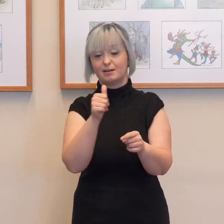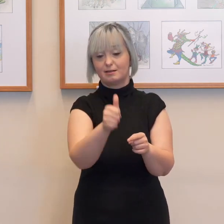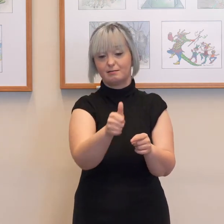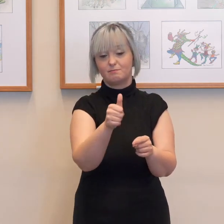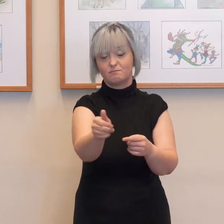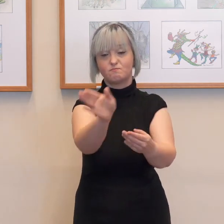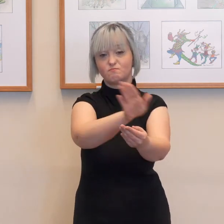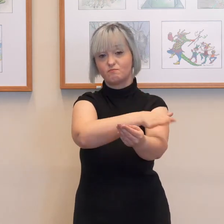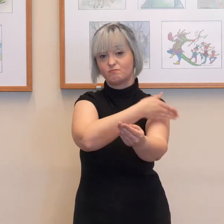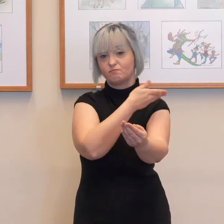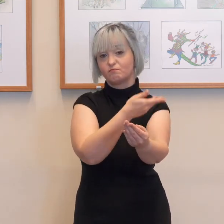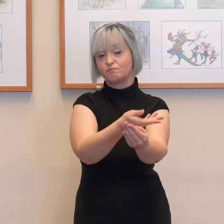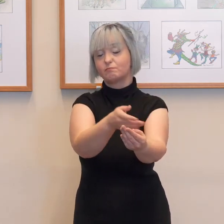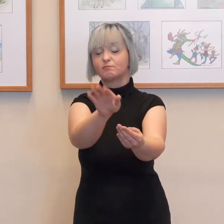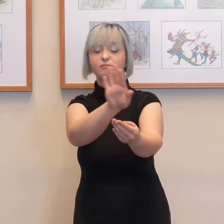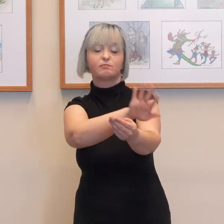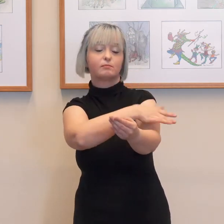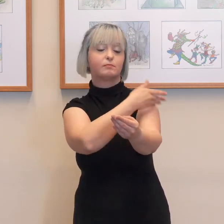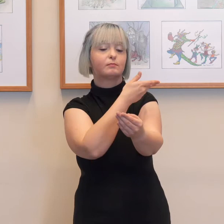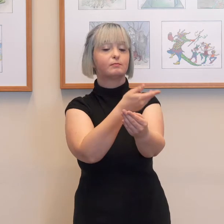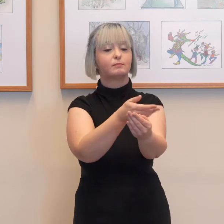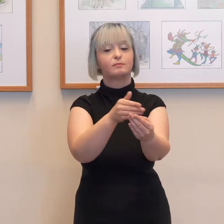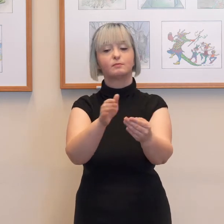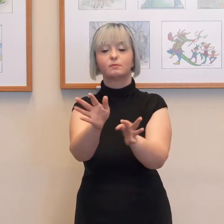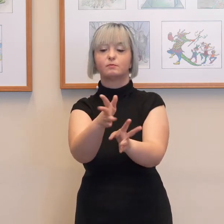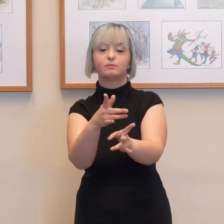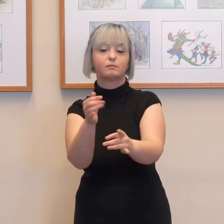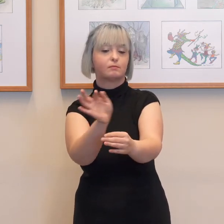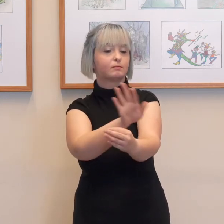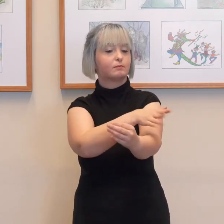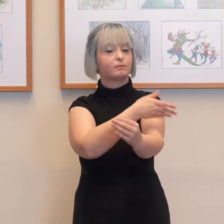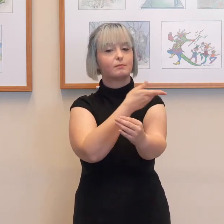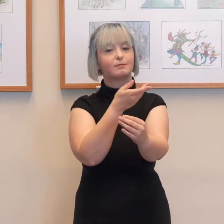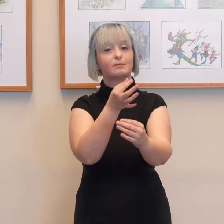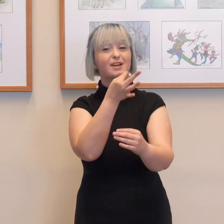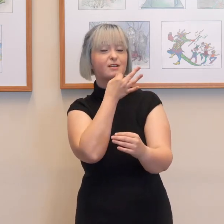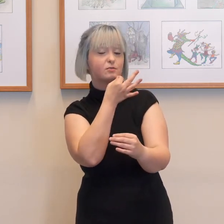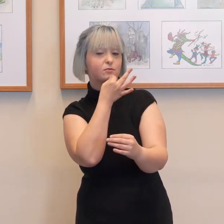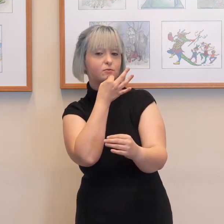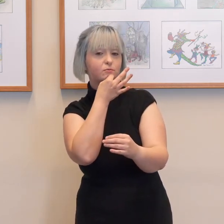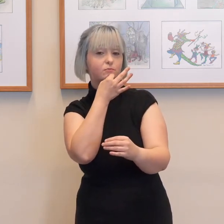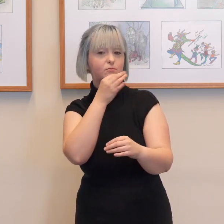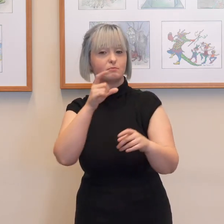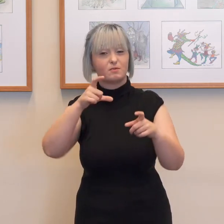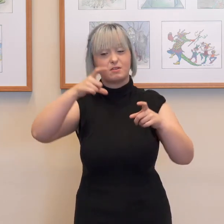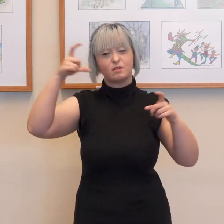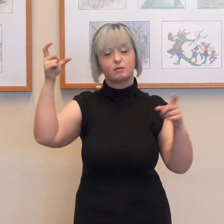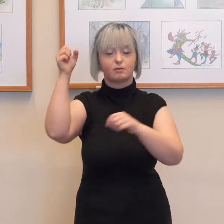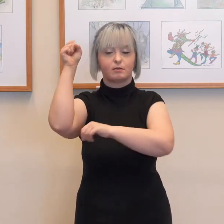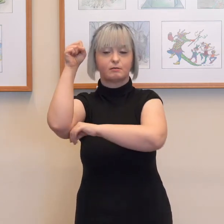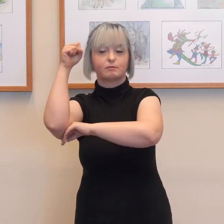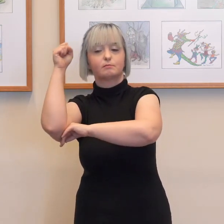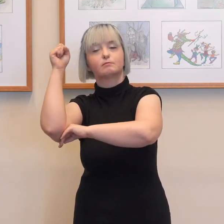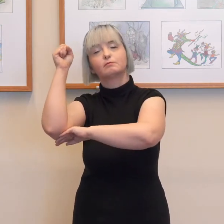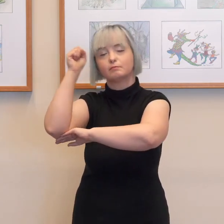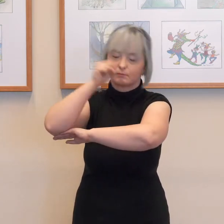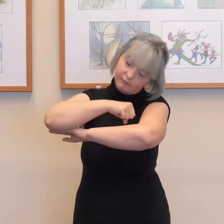and it played music all by itself. It played its music, and soon the giant fell